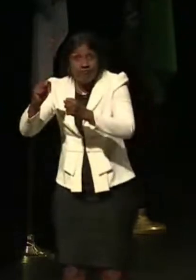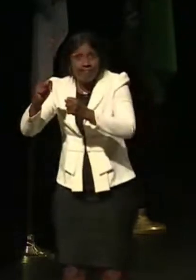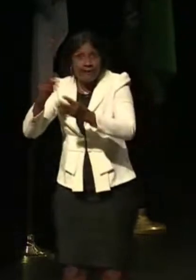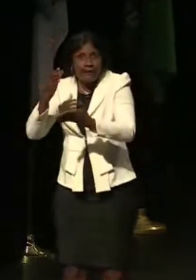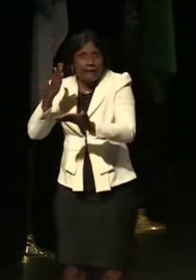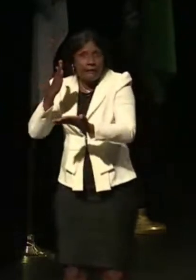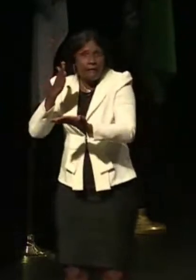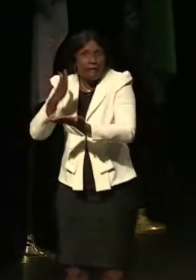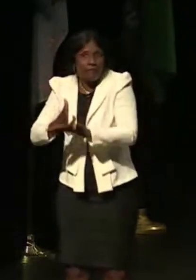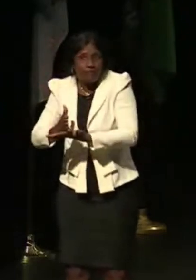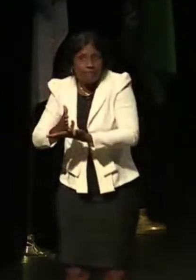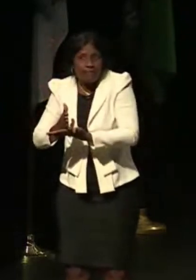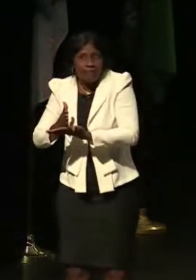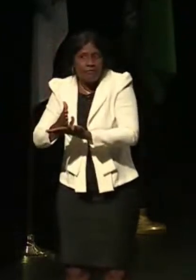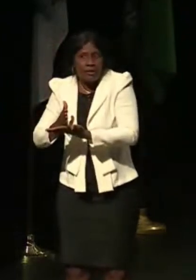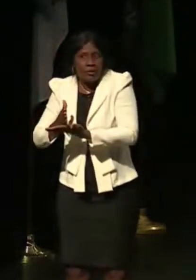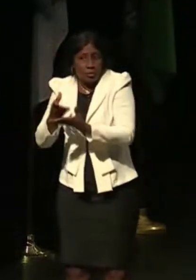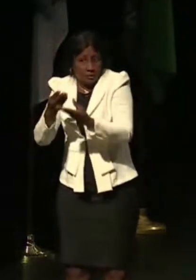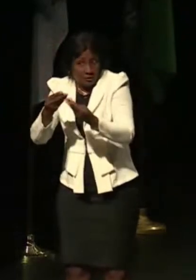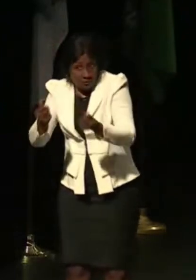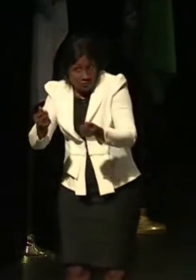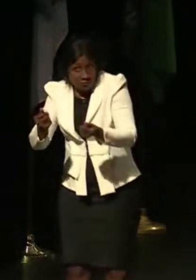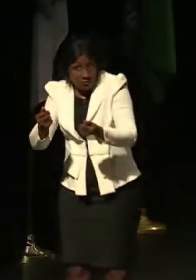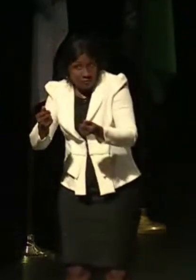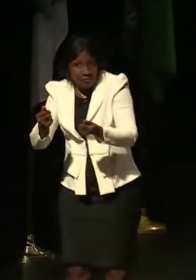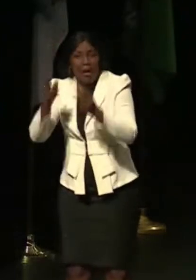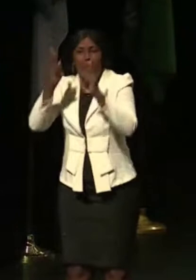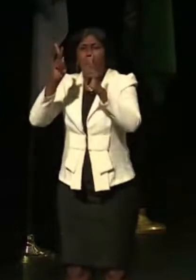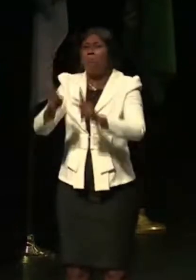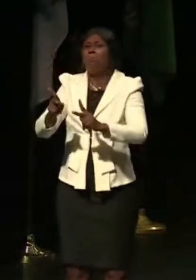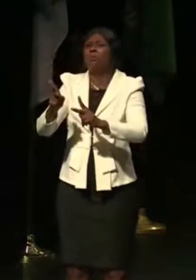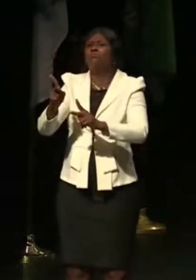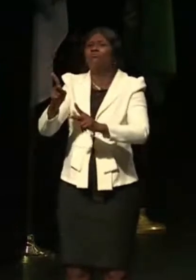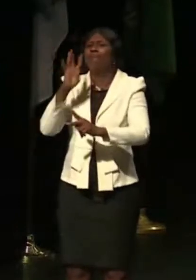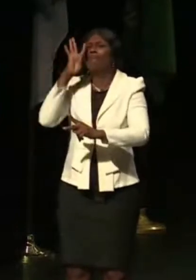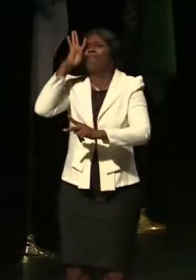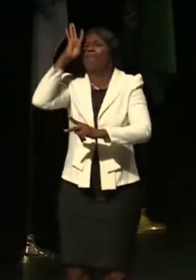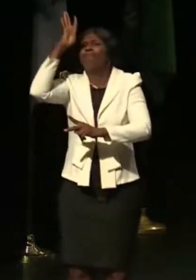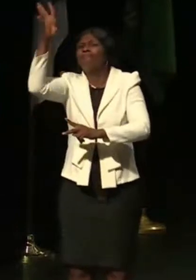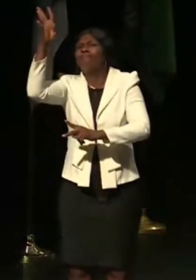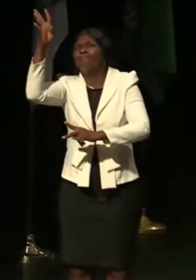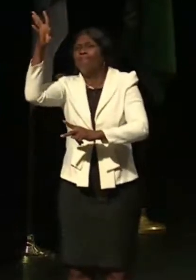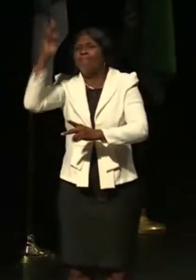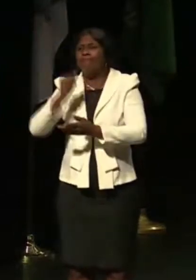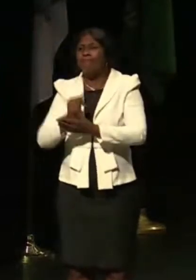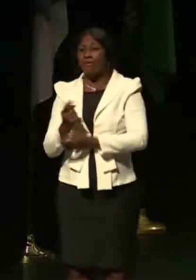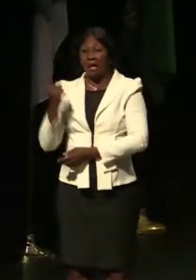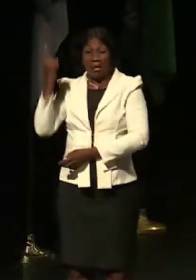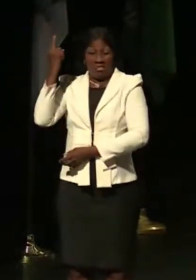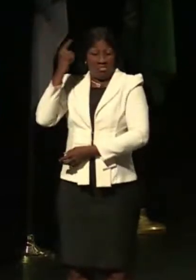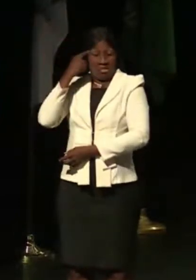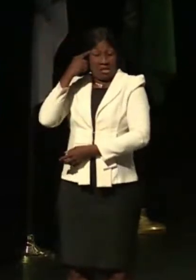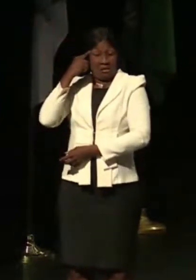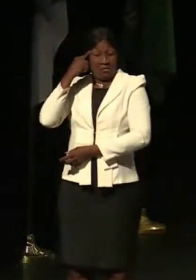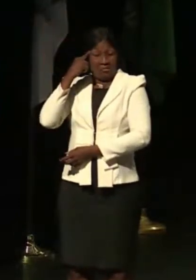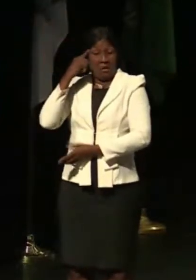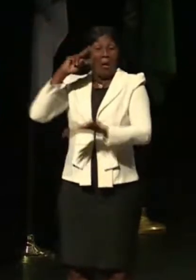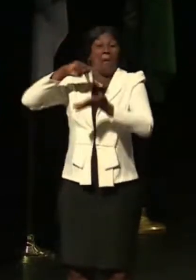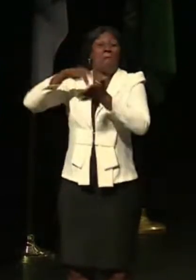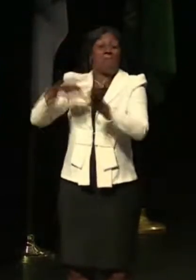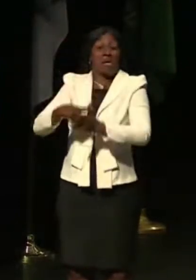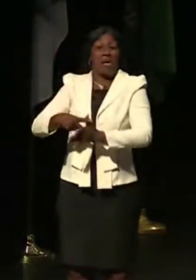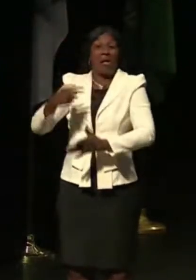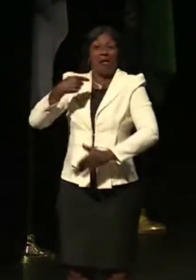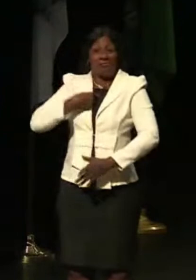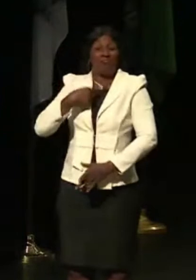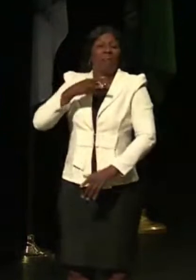famous formula, cogito ergo sum. I think, therefore I am. And